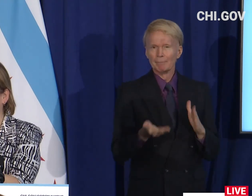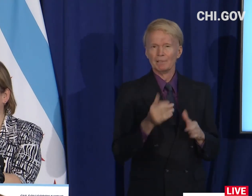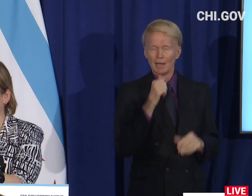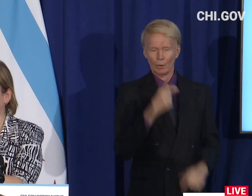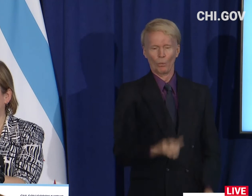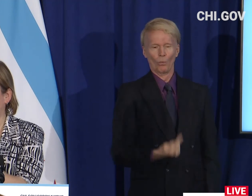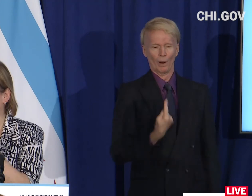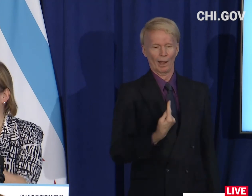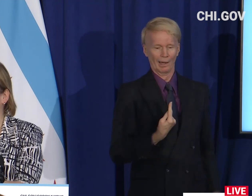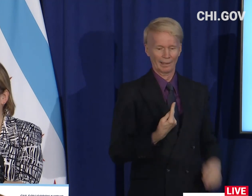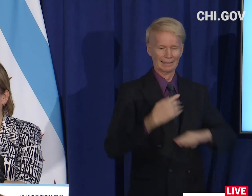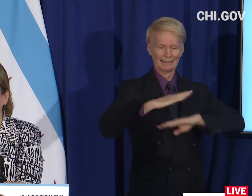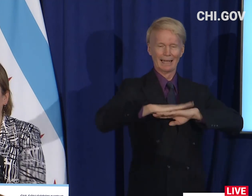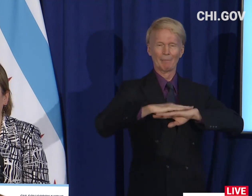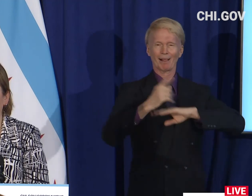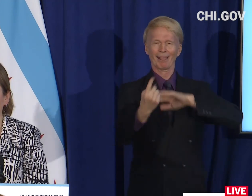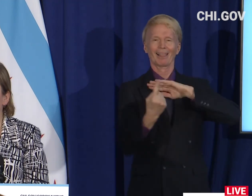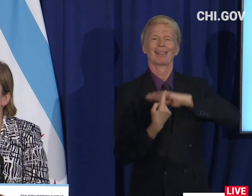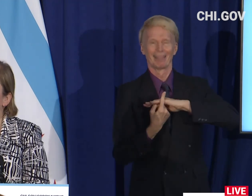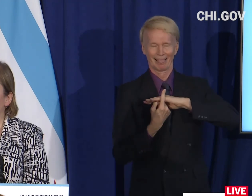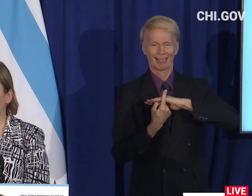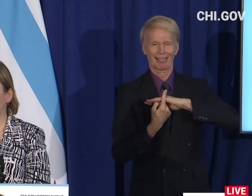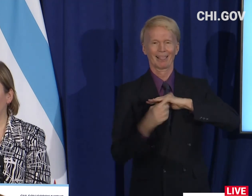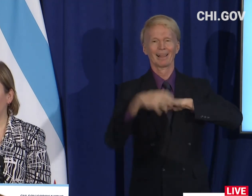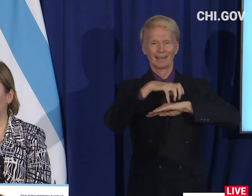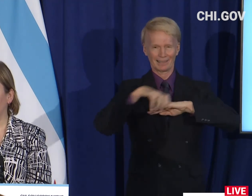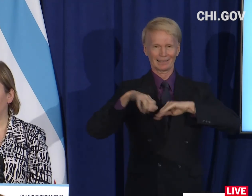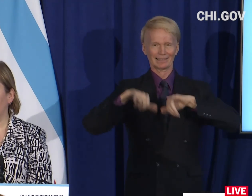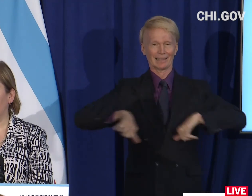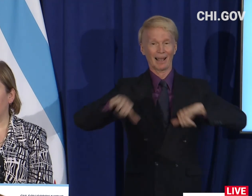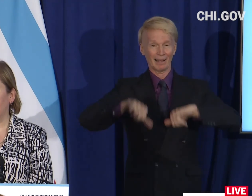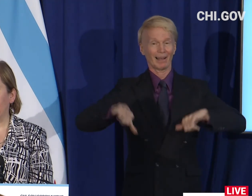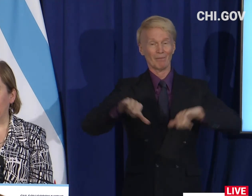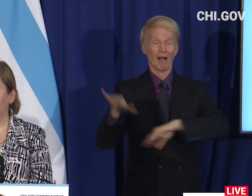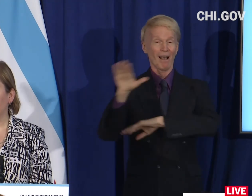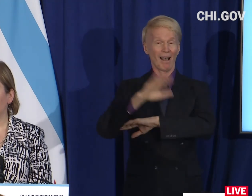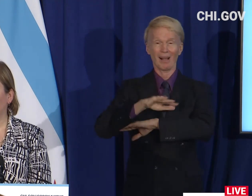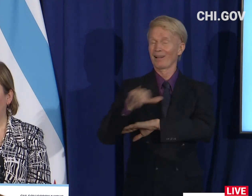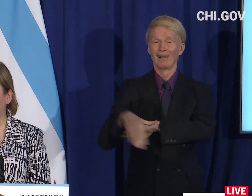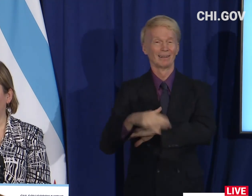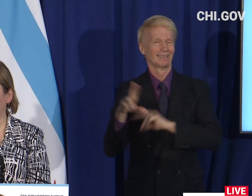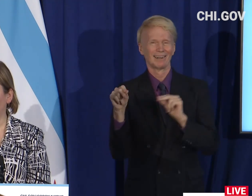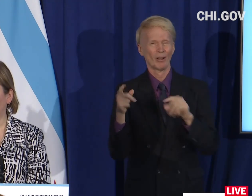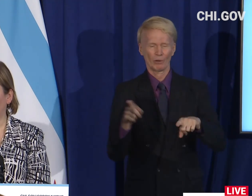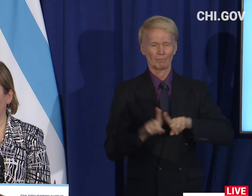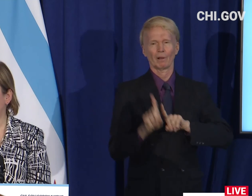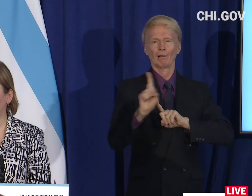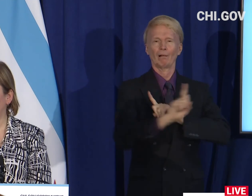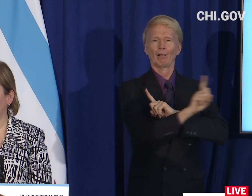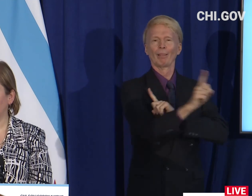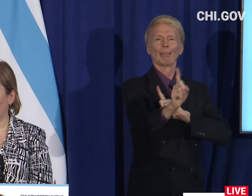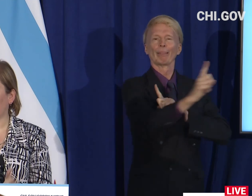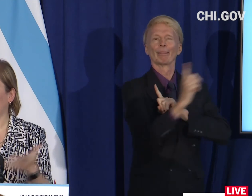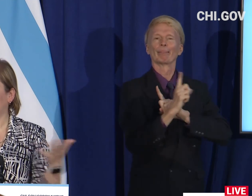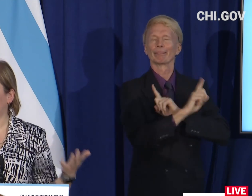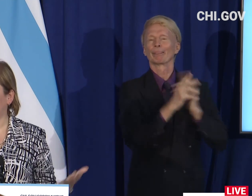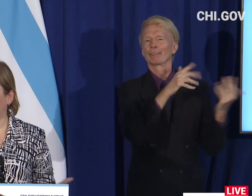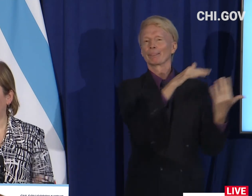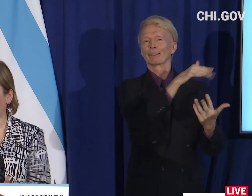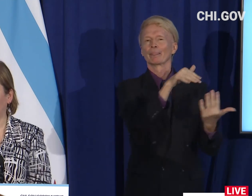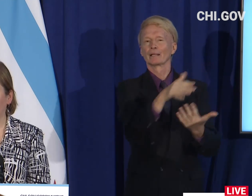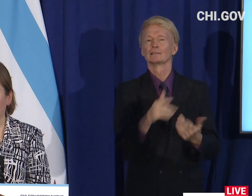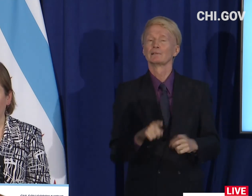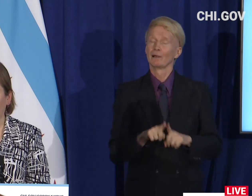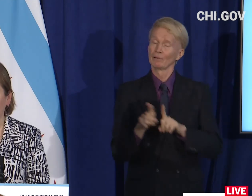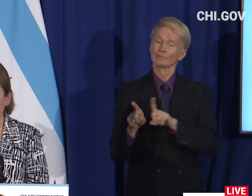1 6-person table with your family members. The other thing is that, and there's been a lot of discussion about this, not just here in Chicago, but sort of